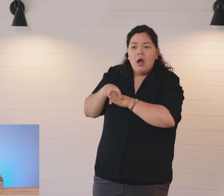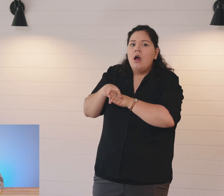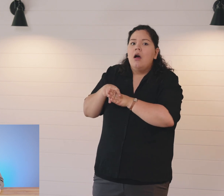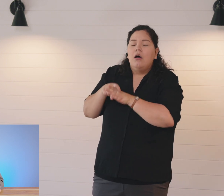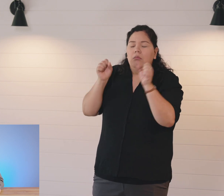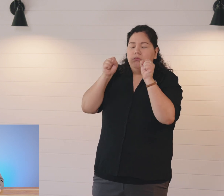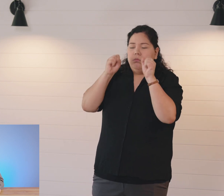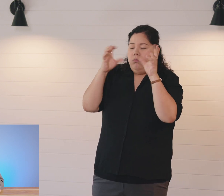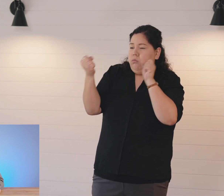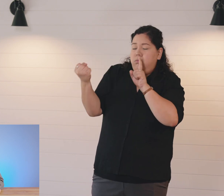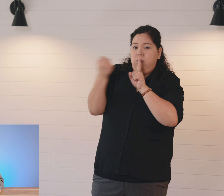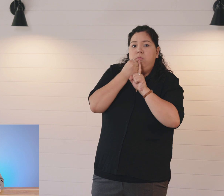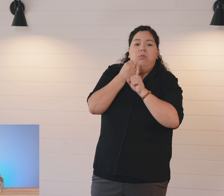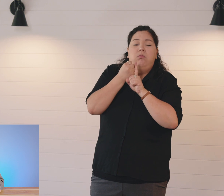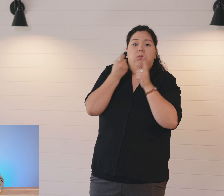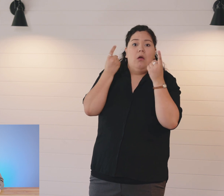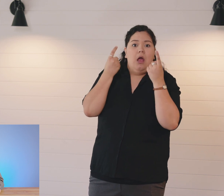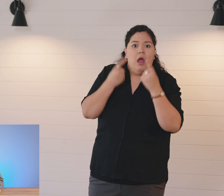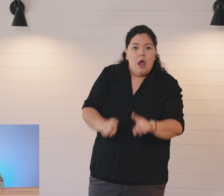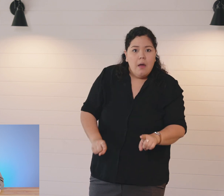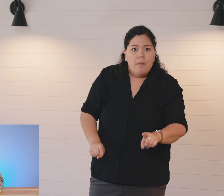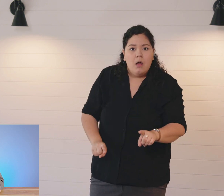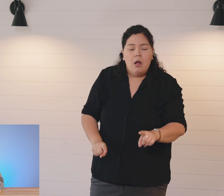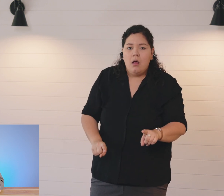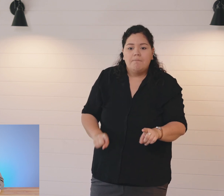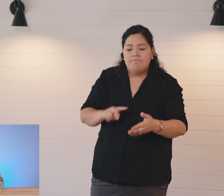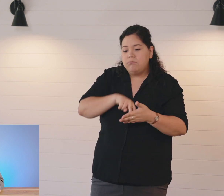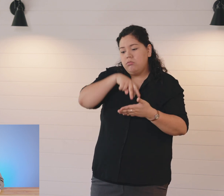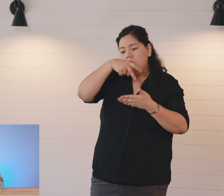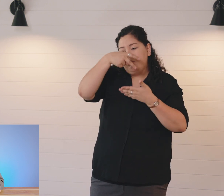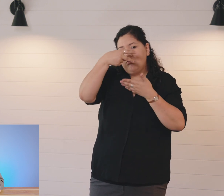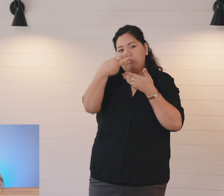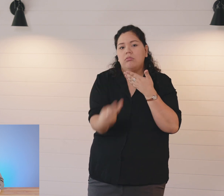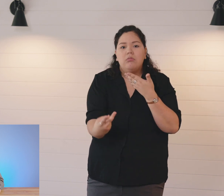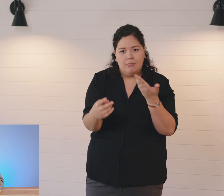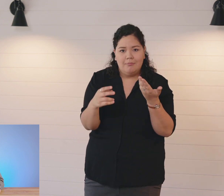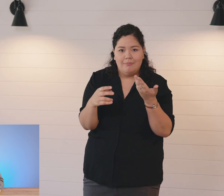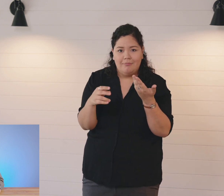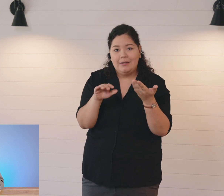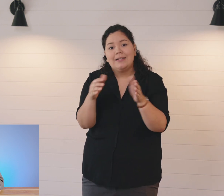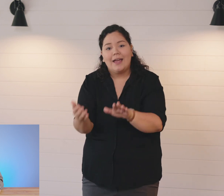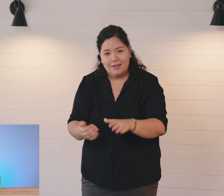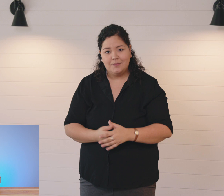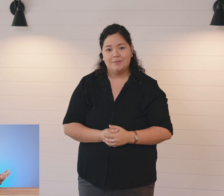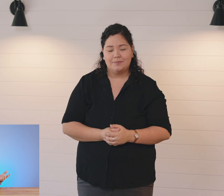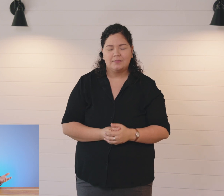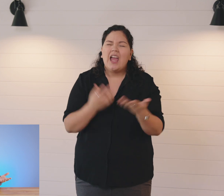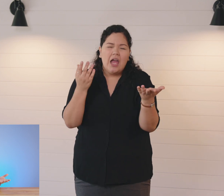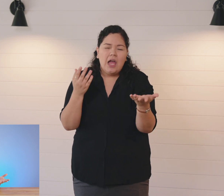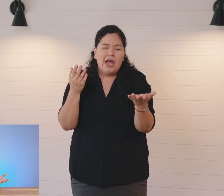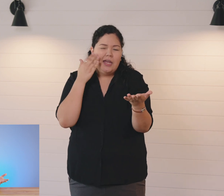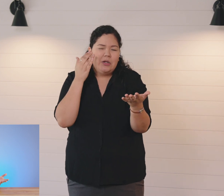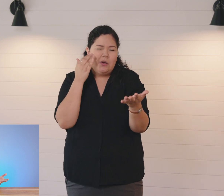being mocked publicly like this that she fell off the balcony and died. Like I said, probably